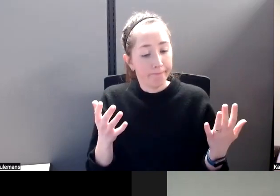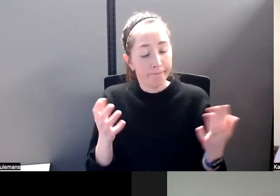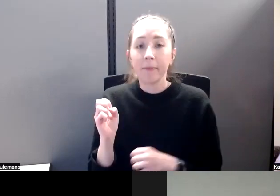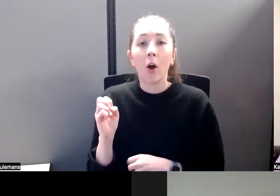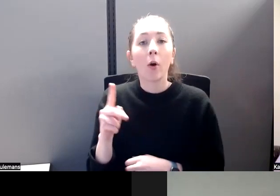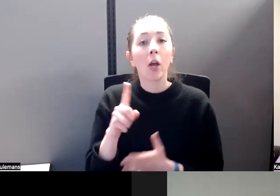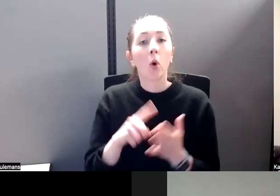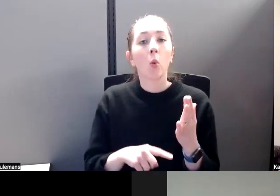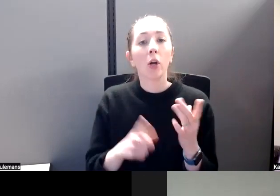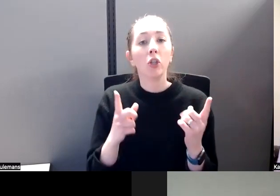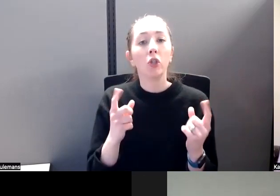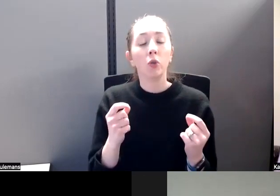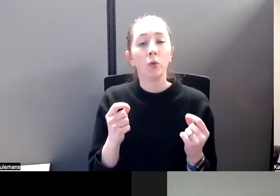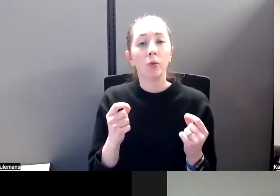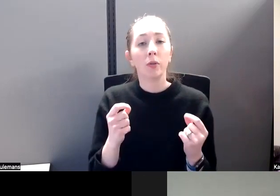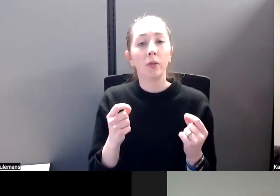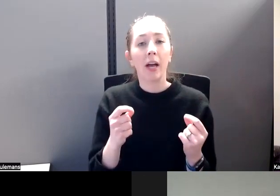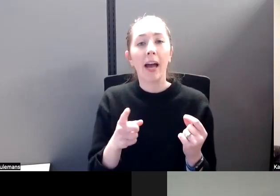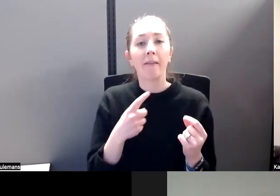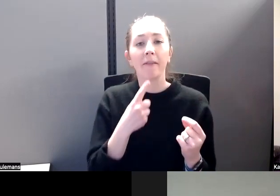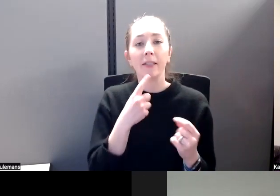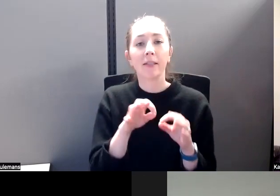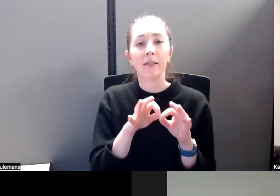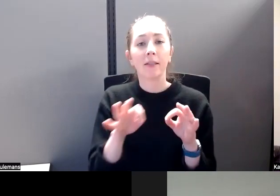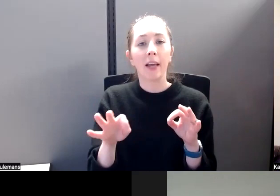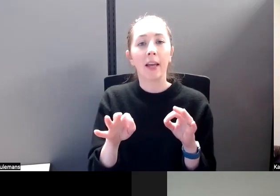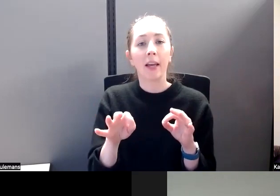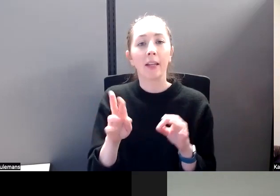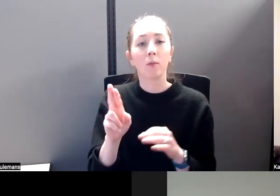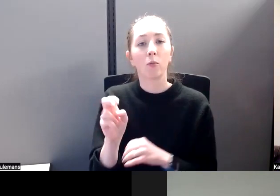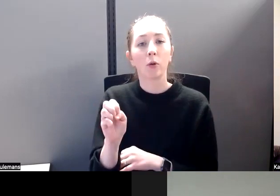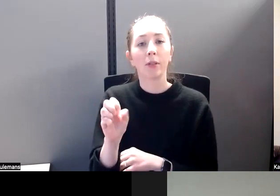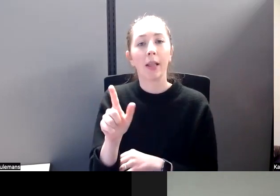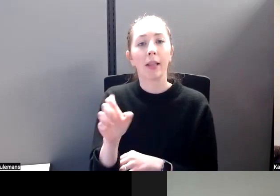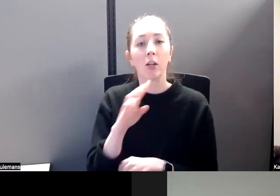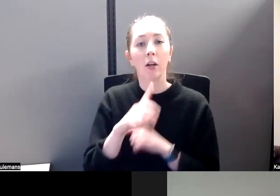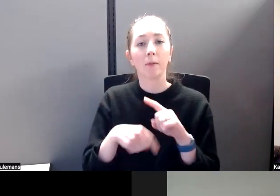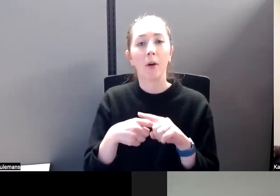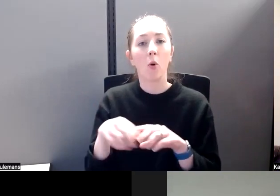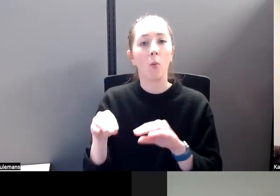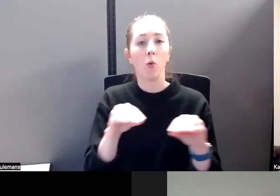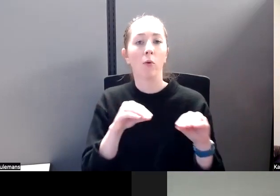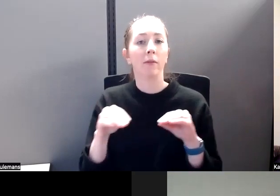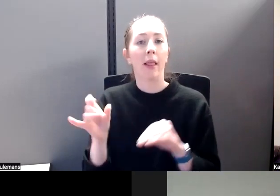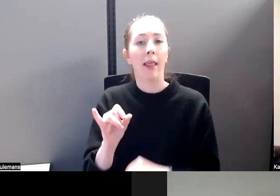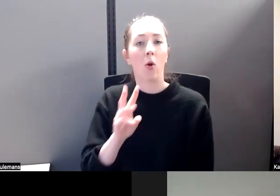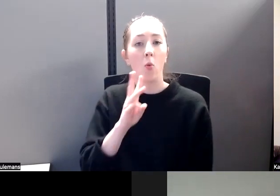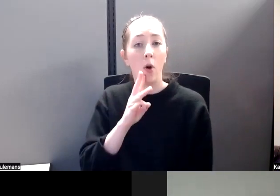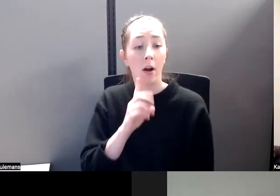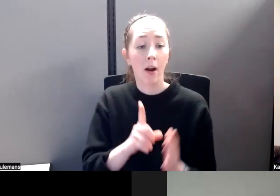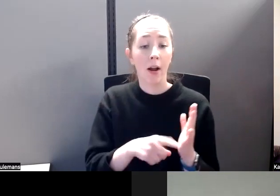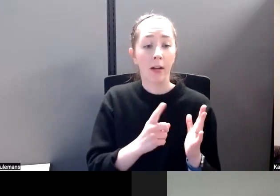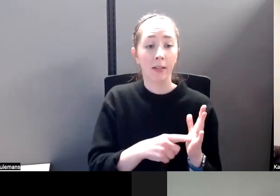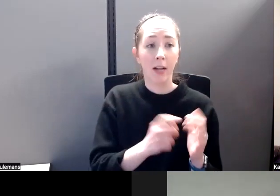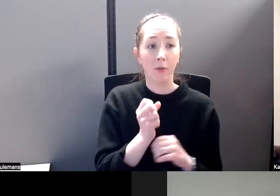do? I always have a saying, and it's Bruce Lee, you know, he talks about move like water, right? So sometimes you're thrown